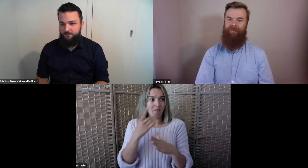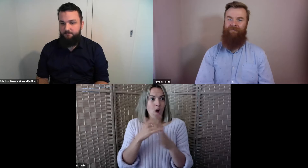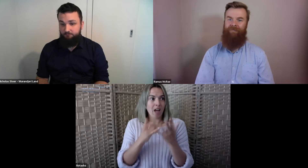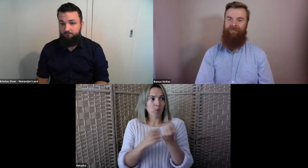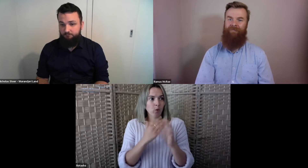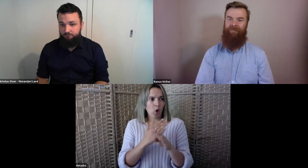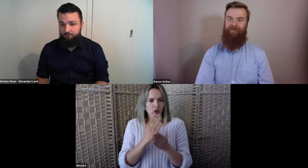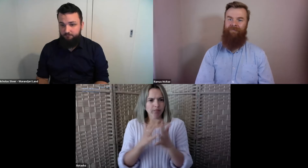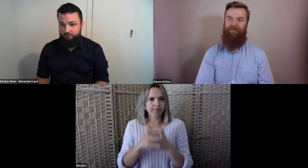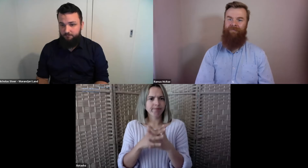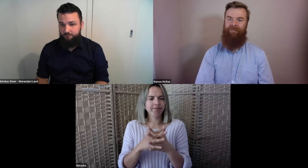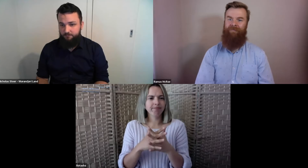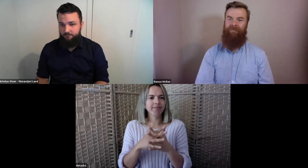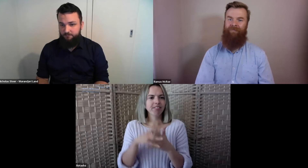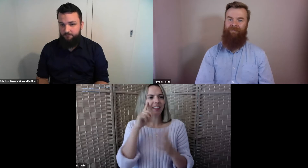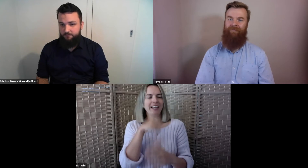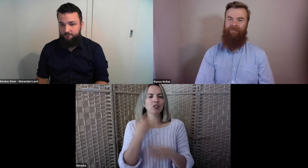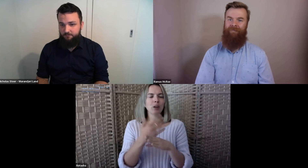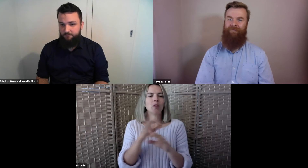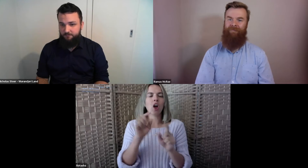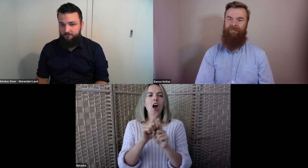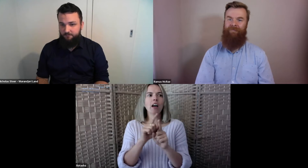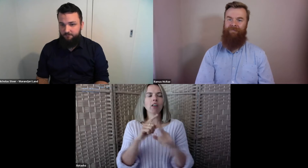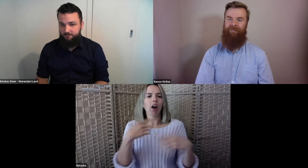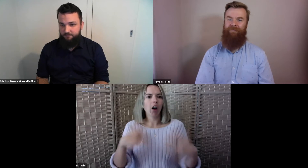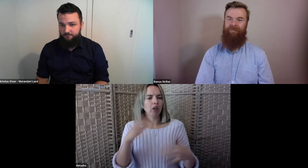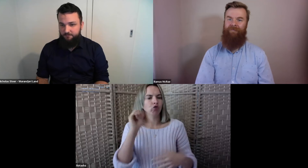what it is that I do and the value that I actually bring to the work that I do.